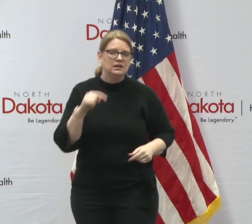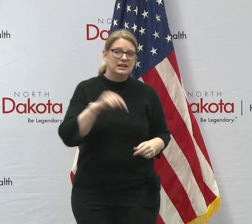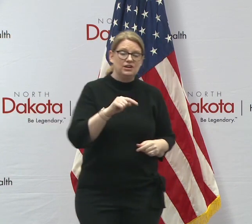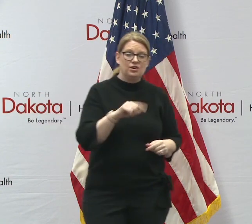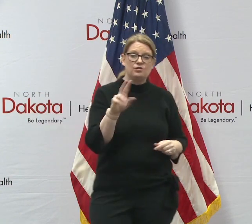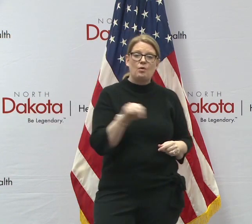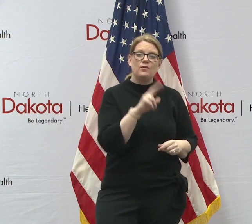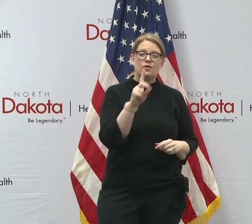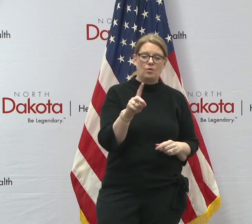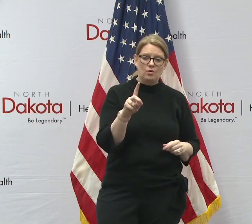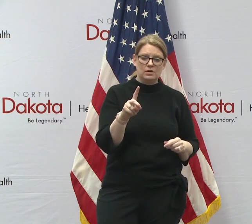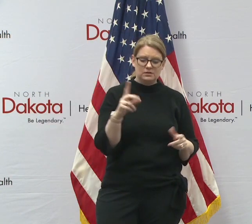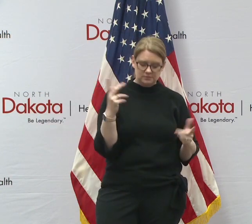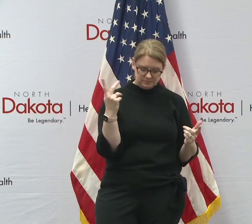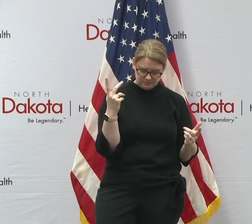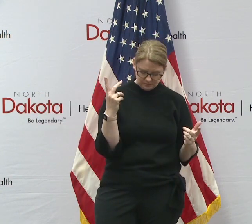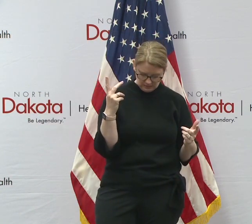were